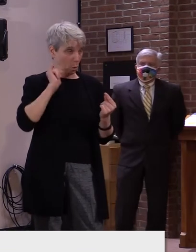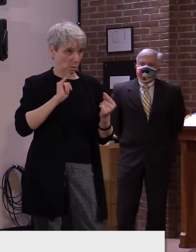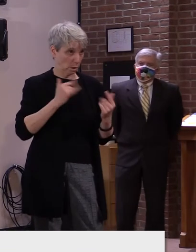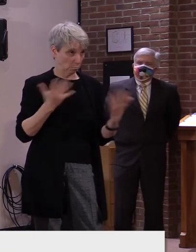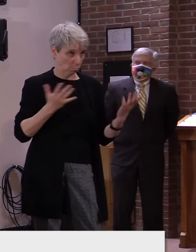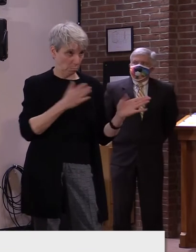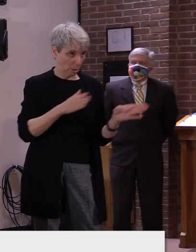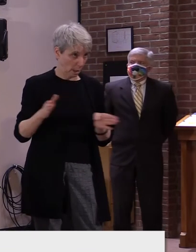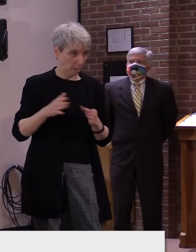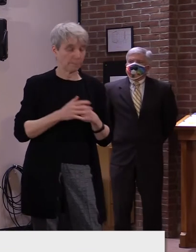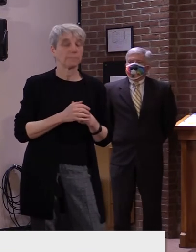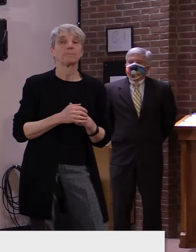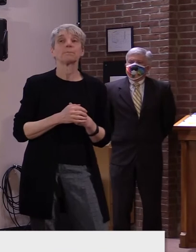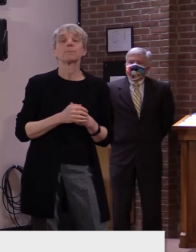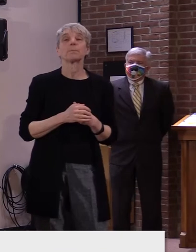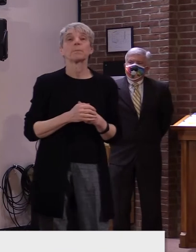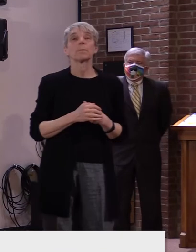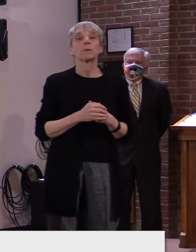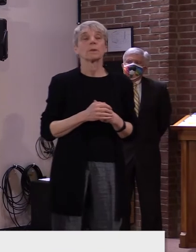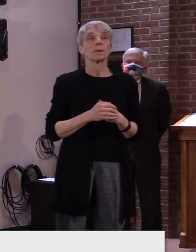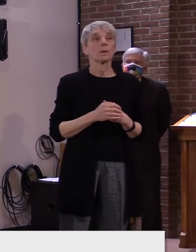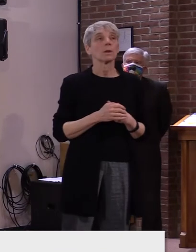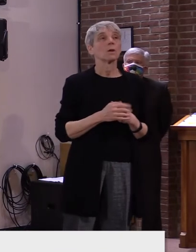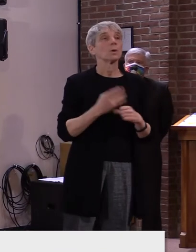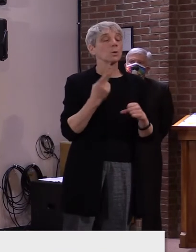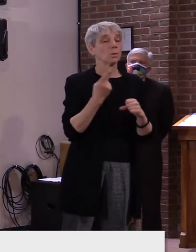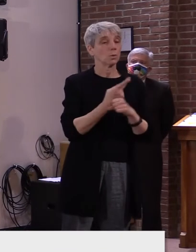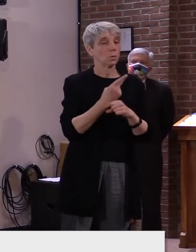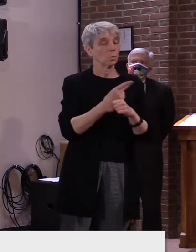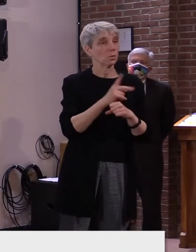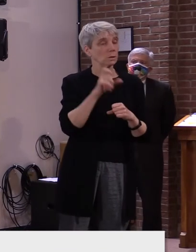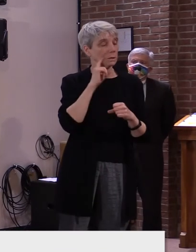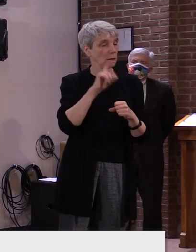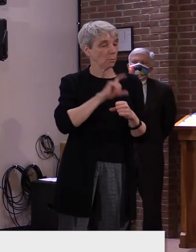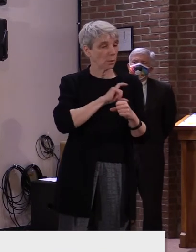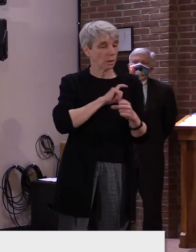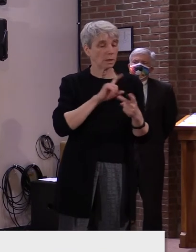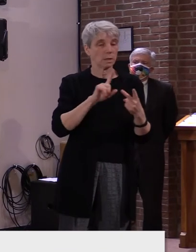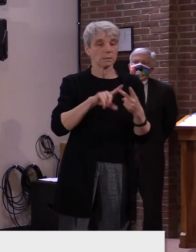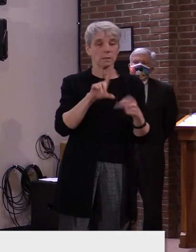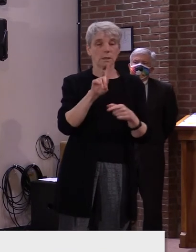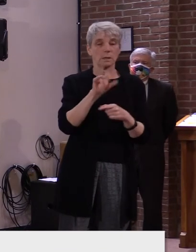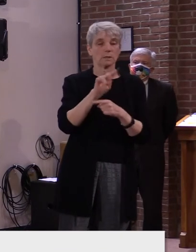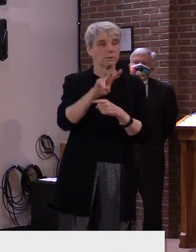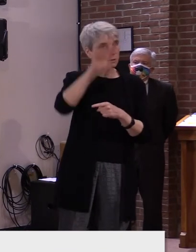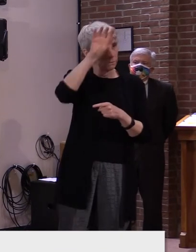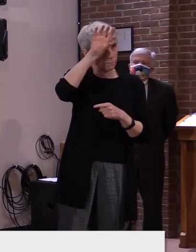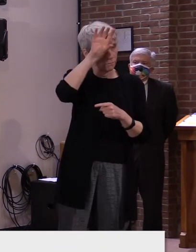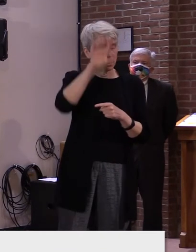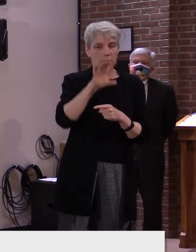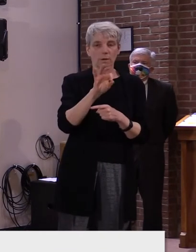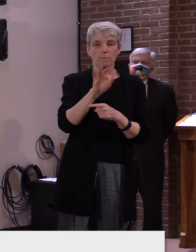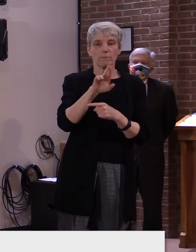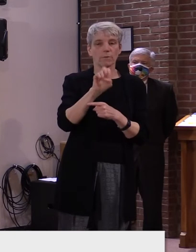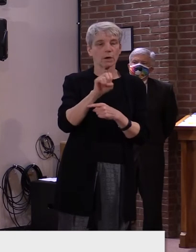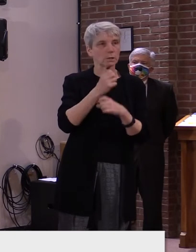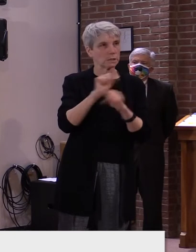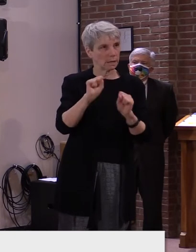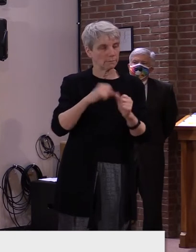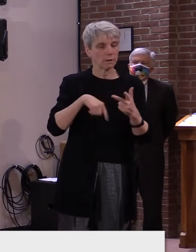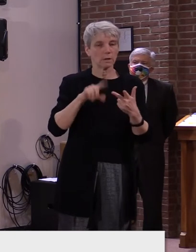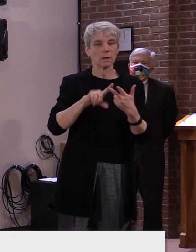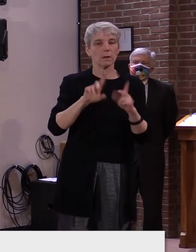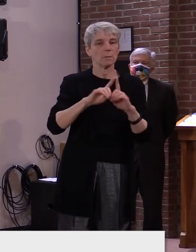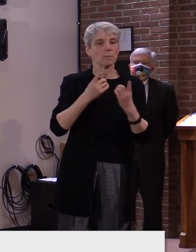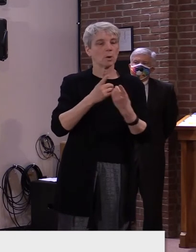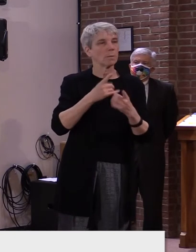to use uh state assets including the state police the division of fire safety uh the division uh excuse me the department